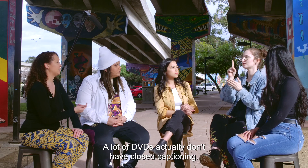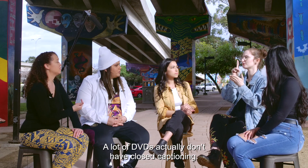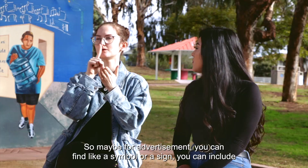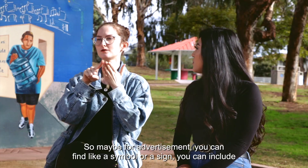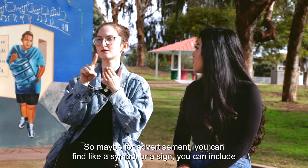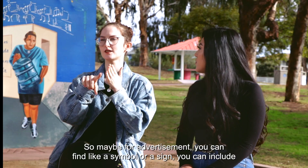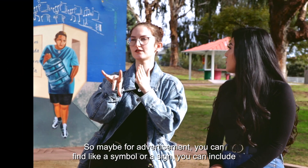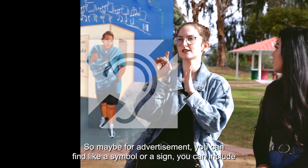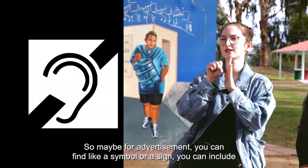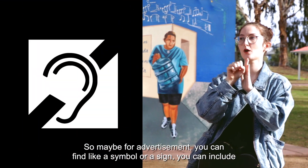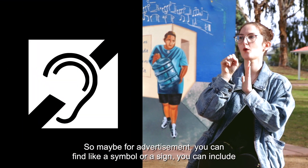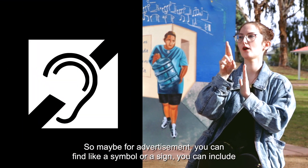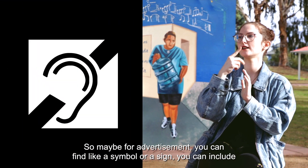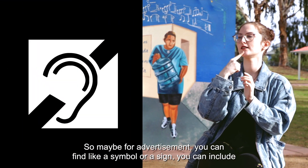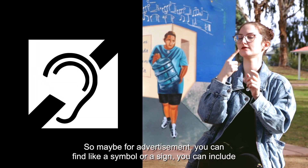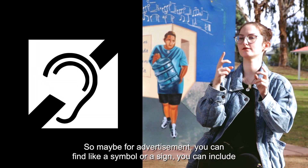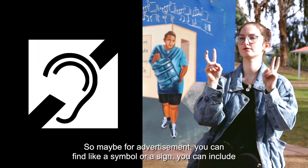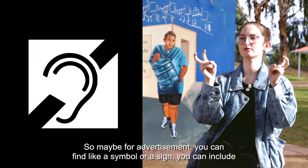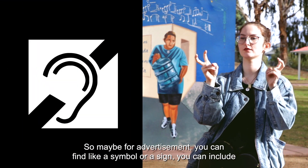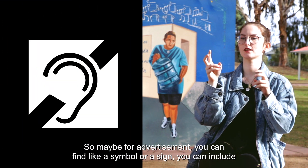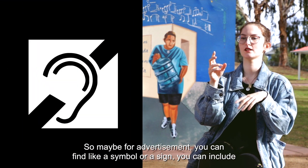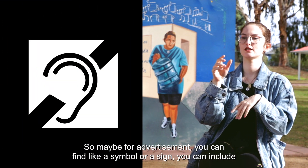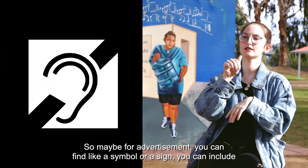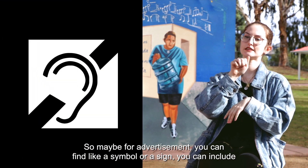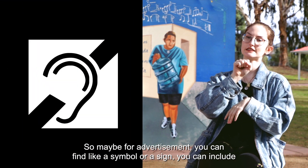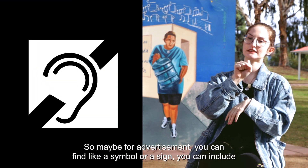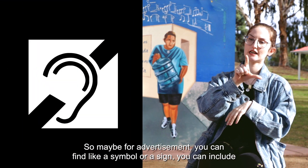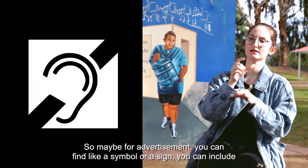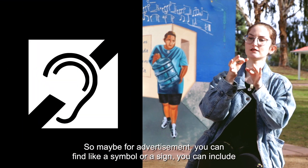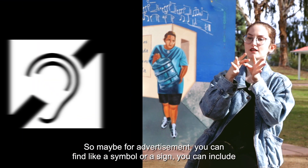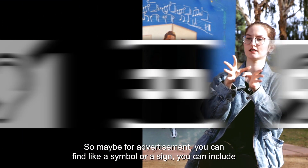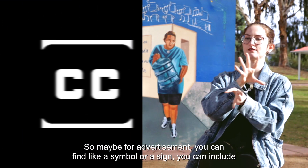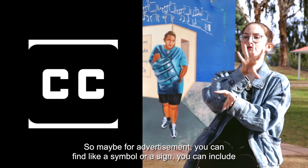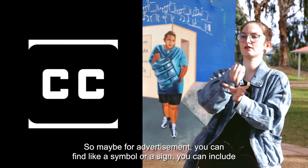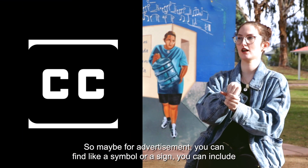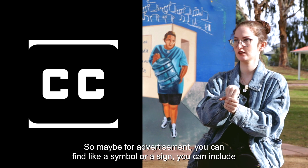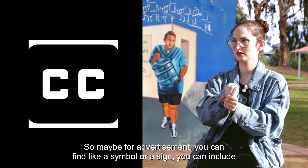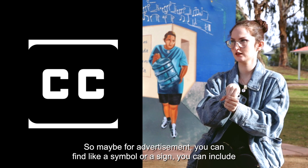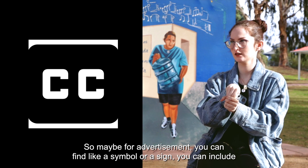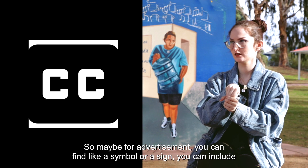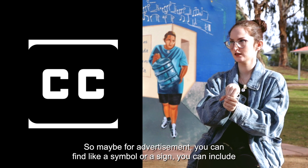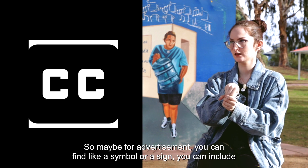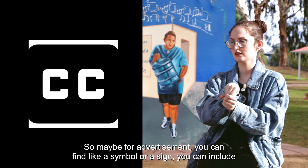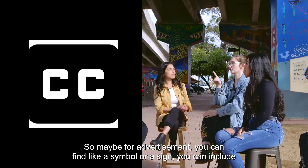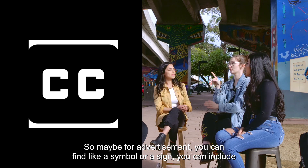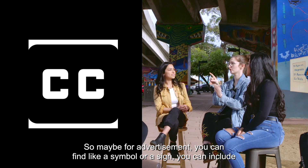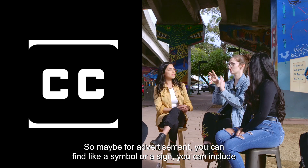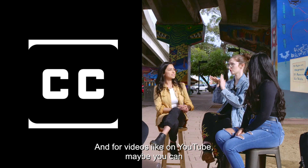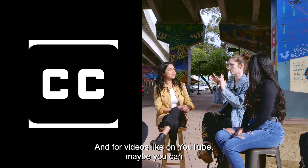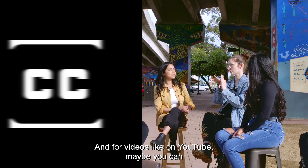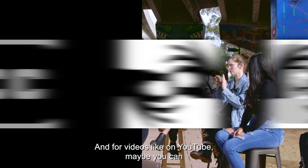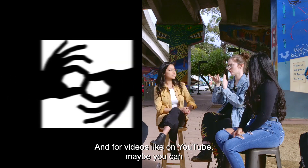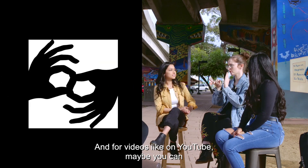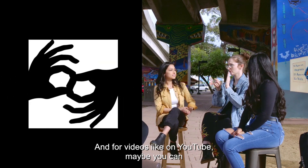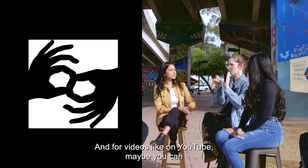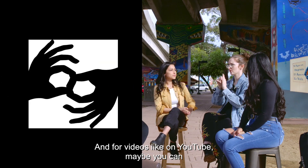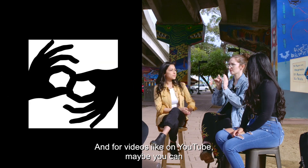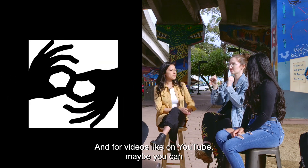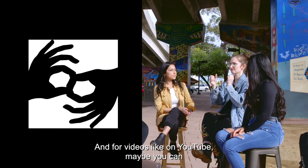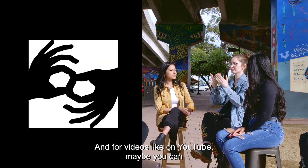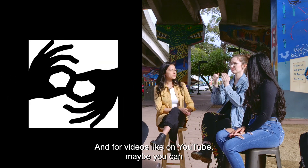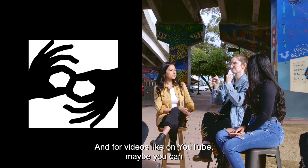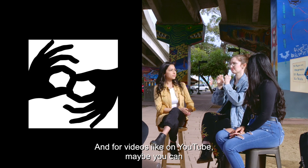closed captioning. So maybe for advertisement, you can find like a symbol or a sign you can include. And